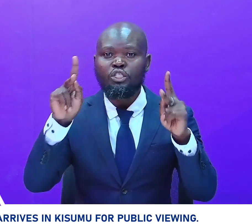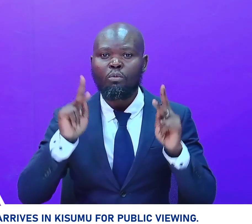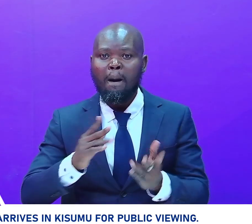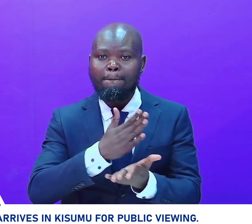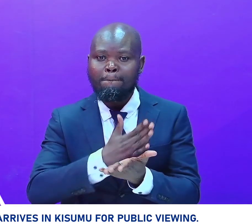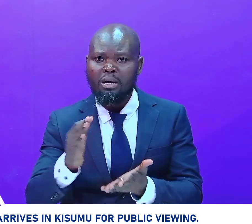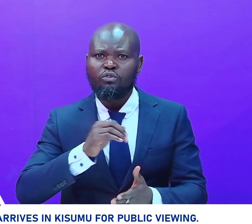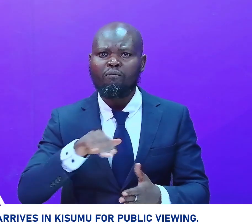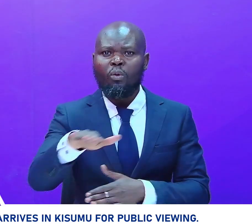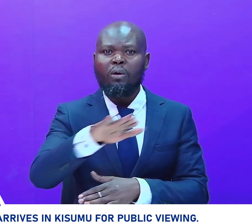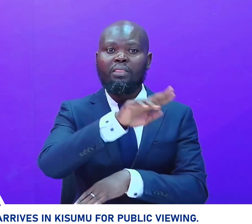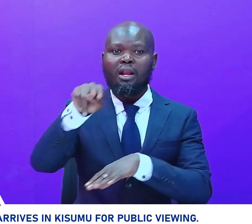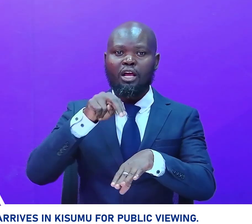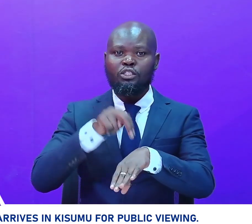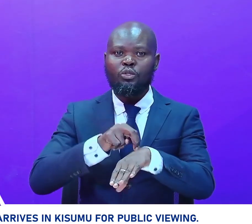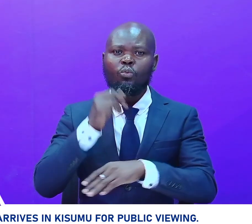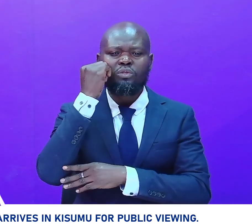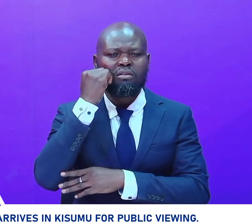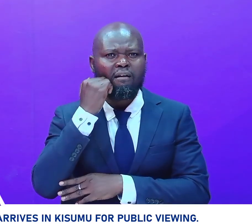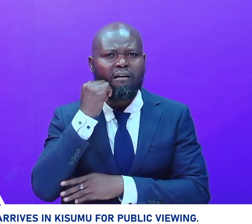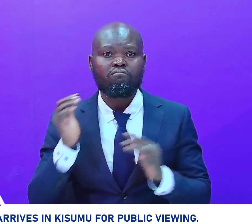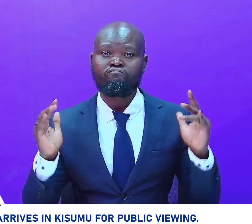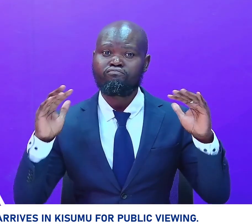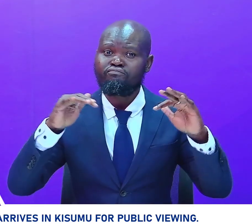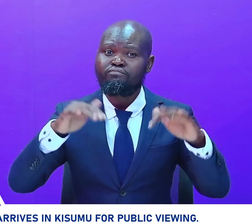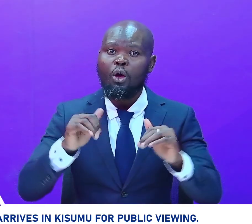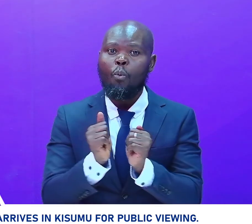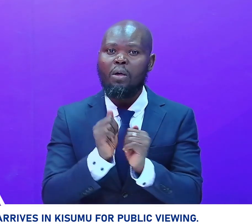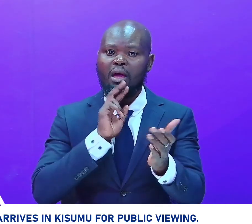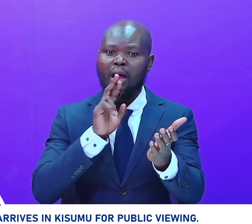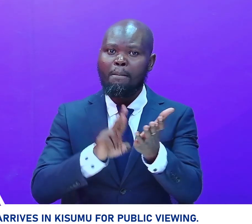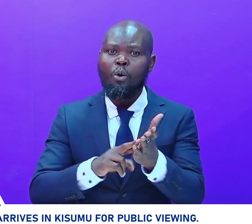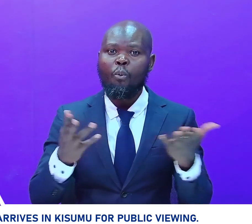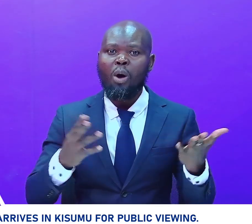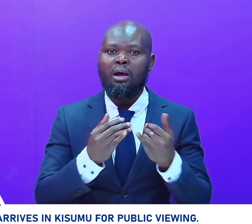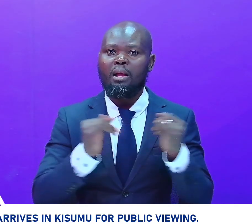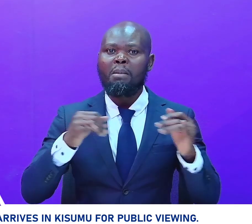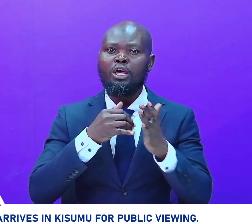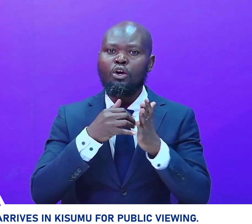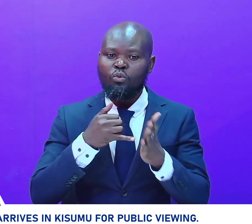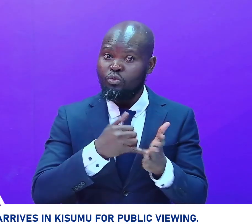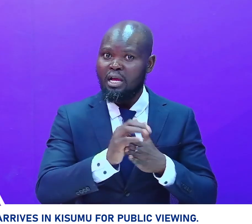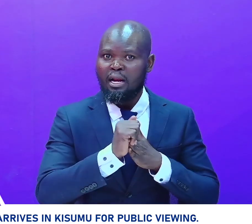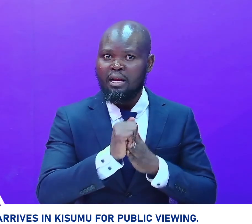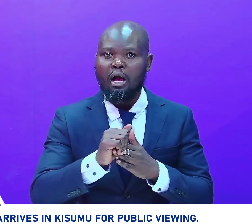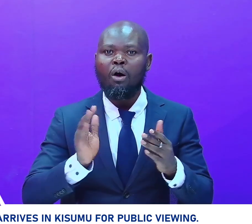Kisumu as part of the national mourning event, which, with reports indicating it was transported